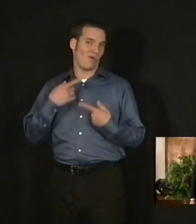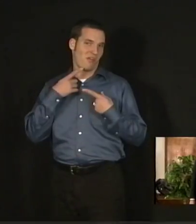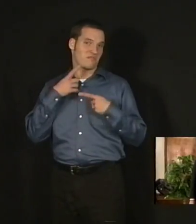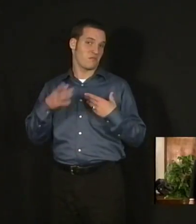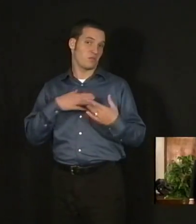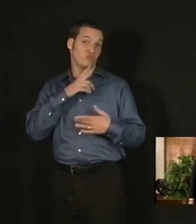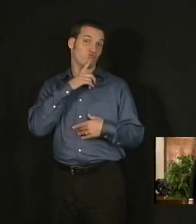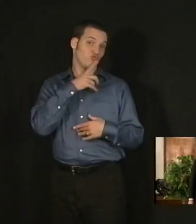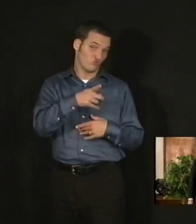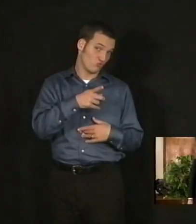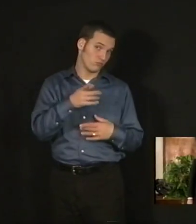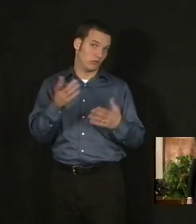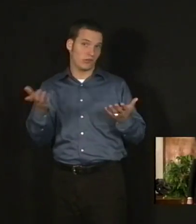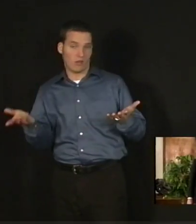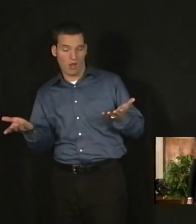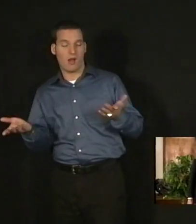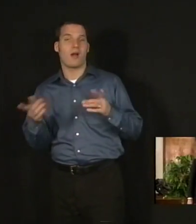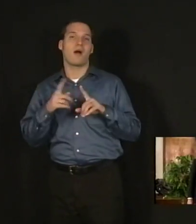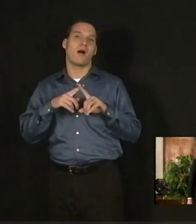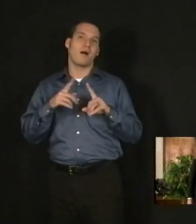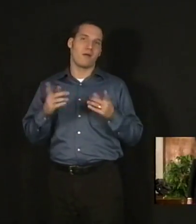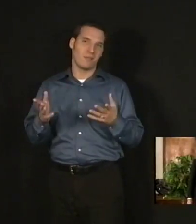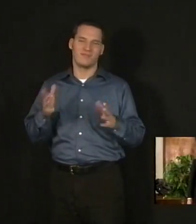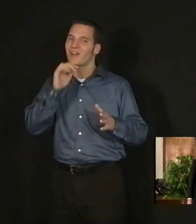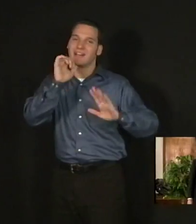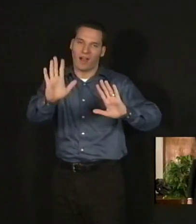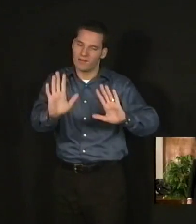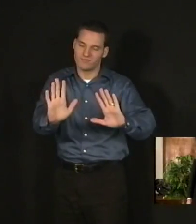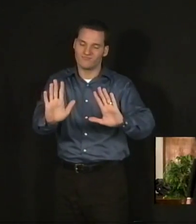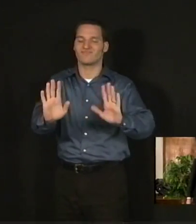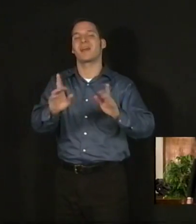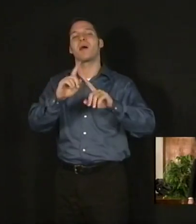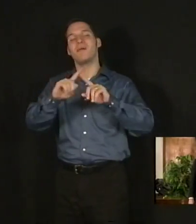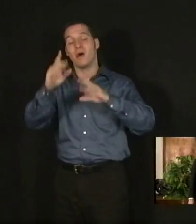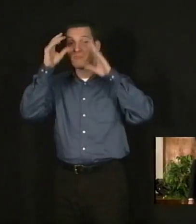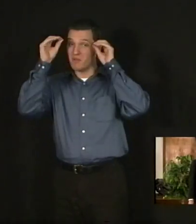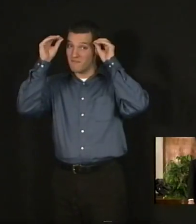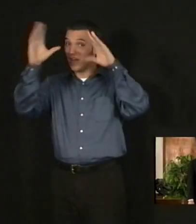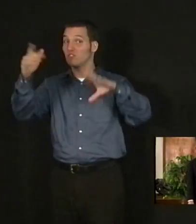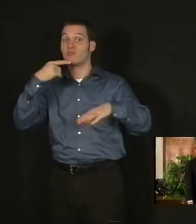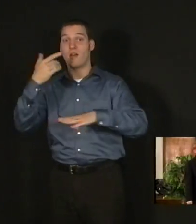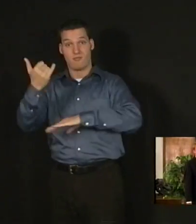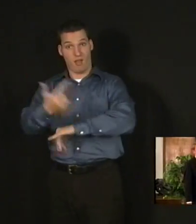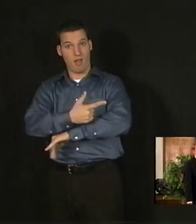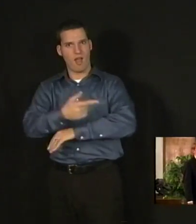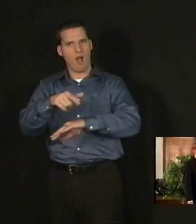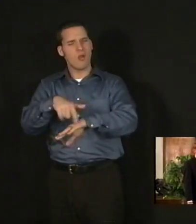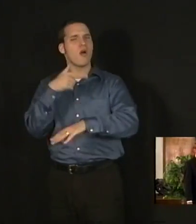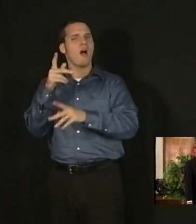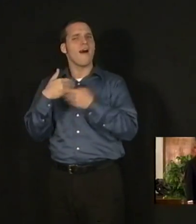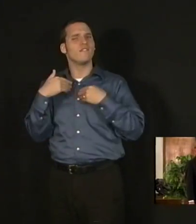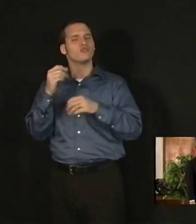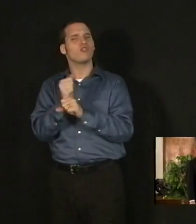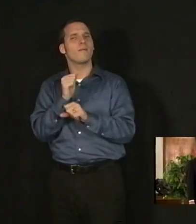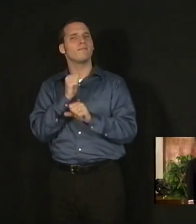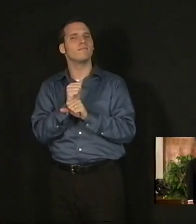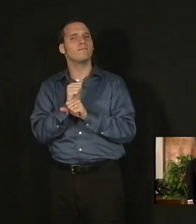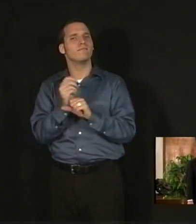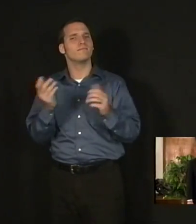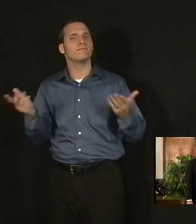Regardless, we won't comment on whether it's true or not, but if it's not, by the way. But if a professor said that today, how long would he keep his